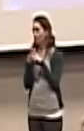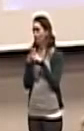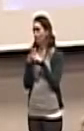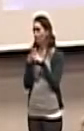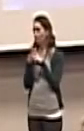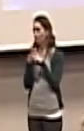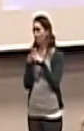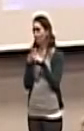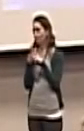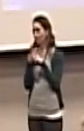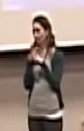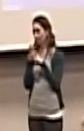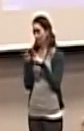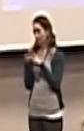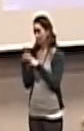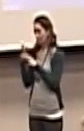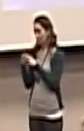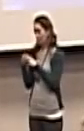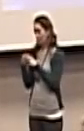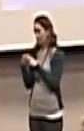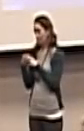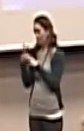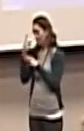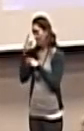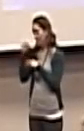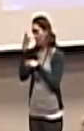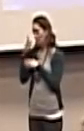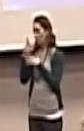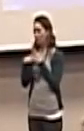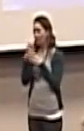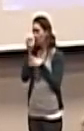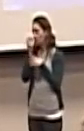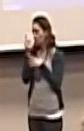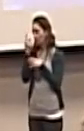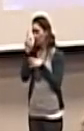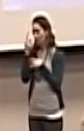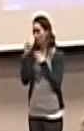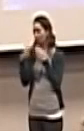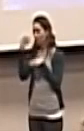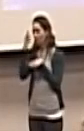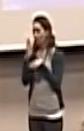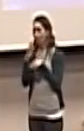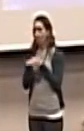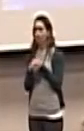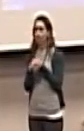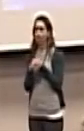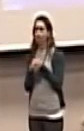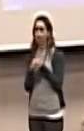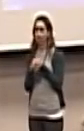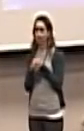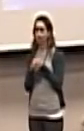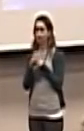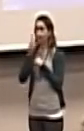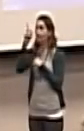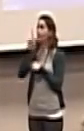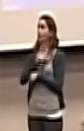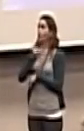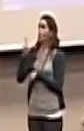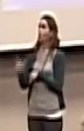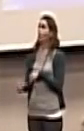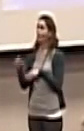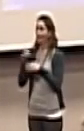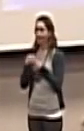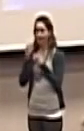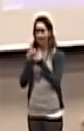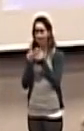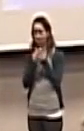this designation about God? What did they understand about God? Simply put, He is Lord in every